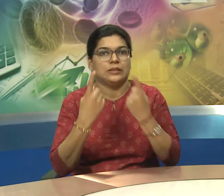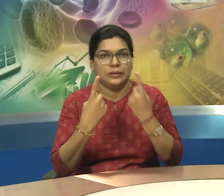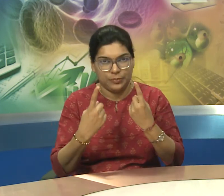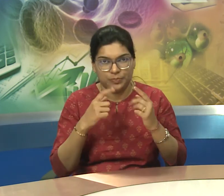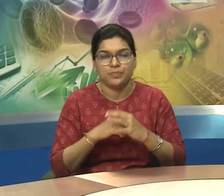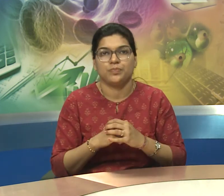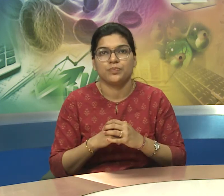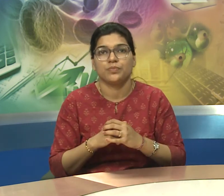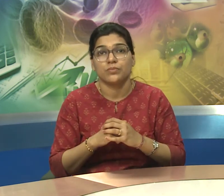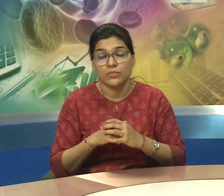He